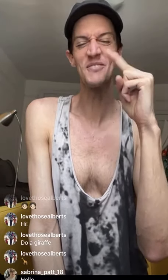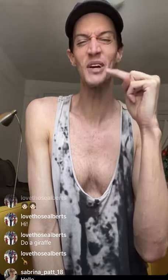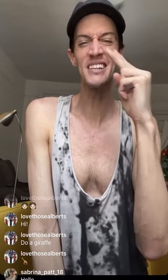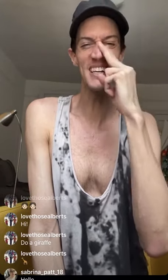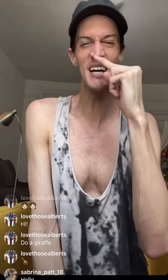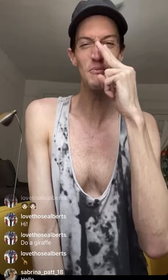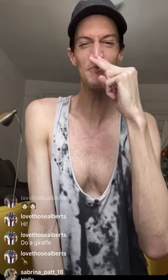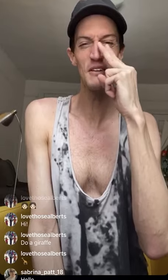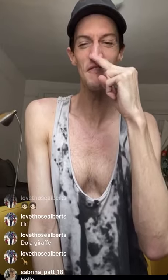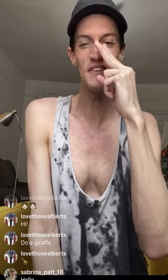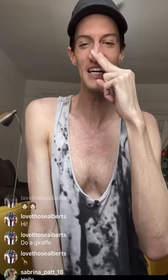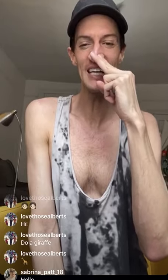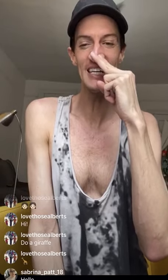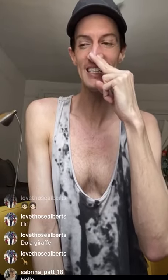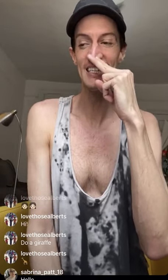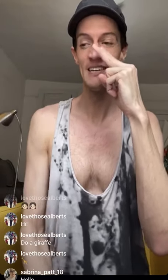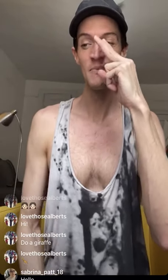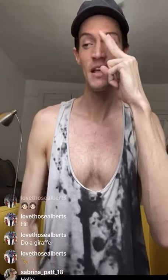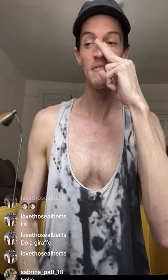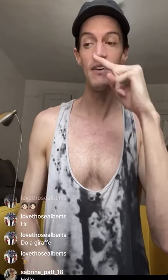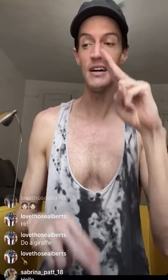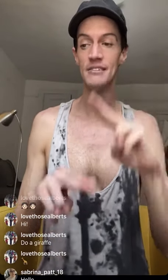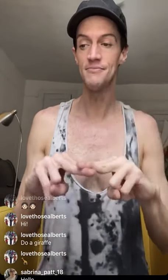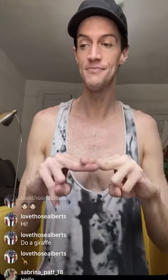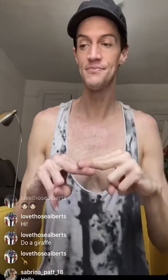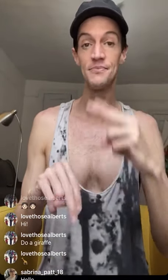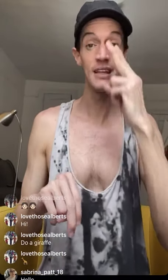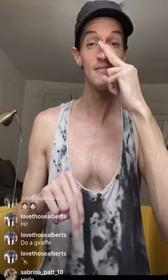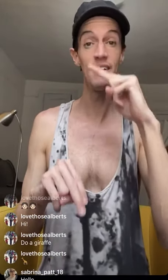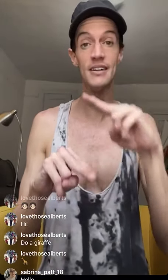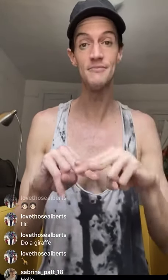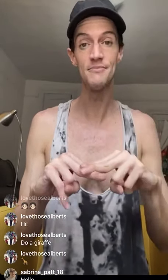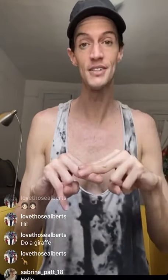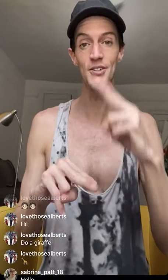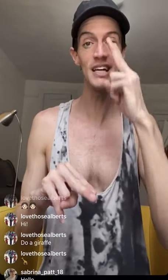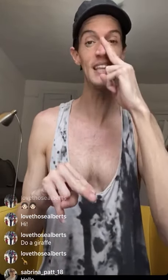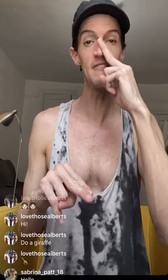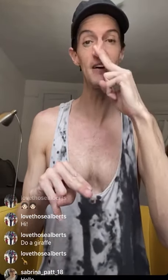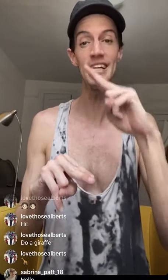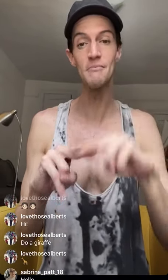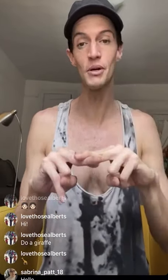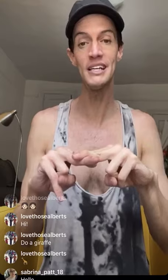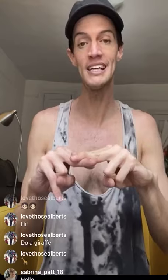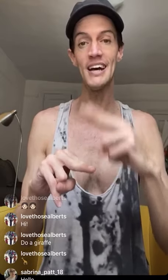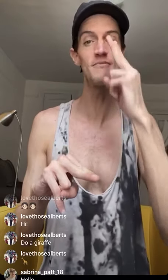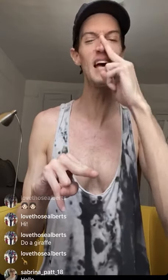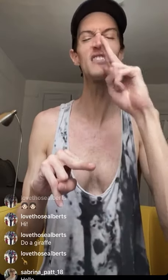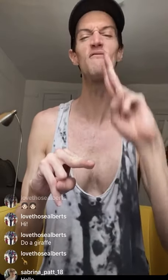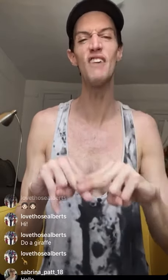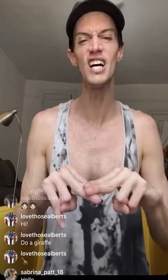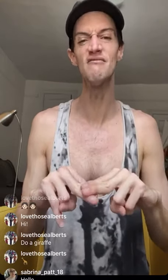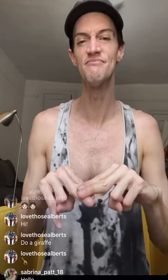wrinkling up. Funny. Fun. Fun. So you're taking that funny and putting it down. That's fun.